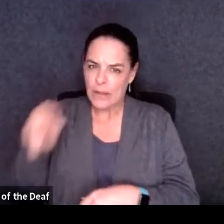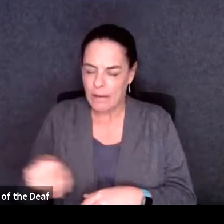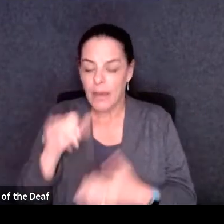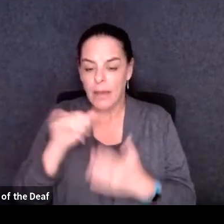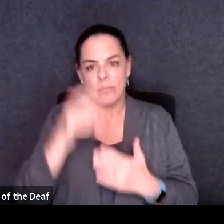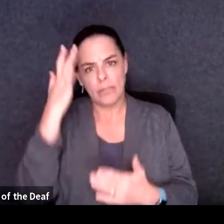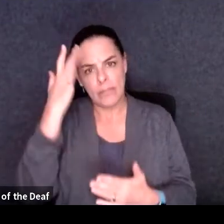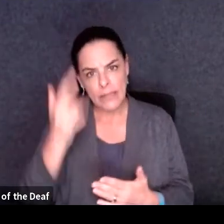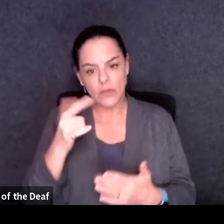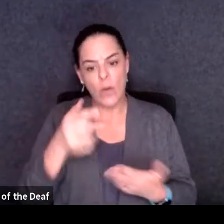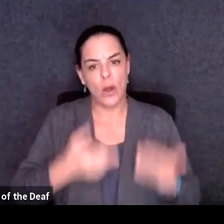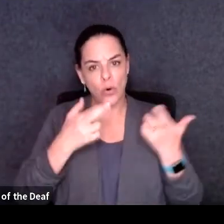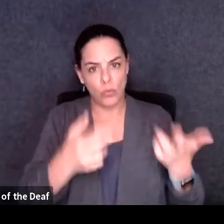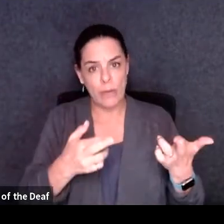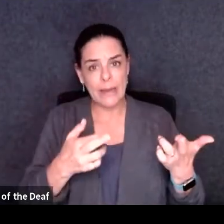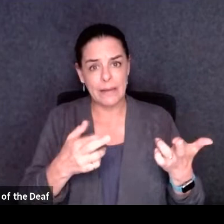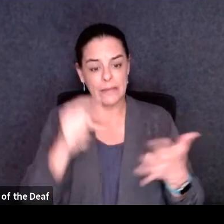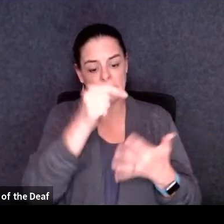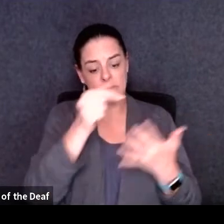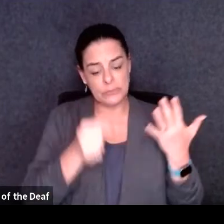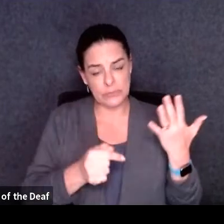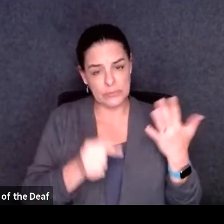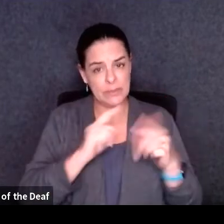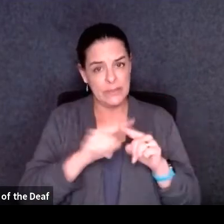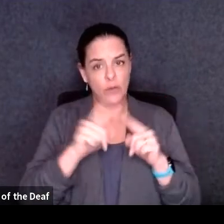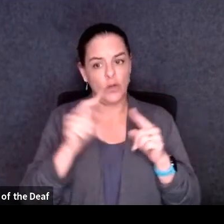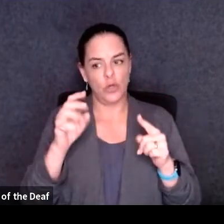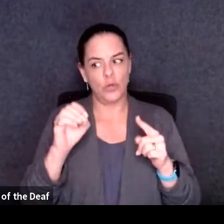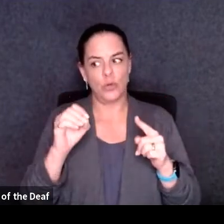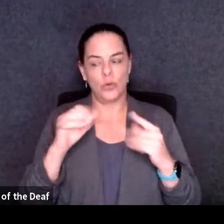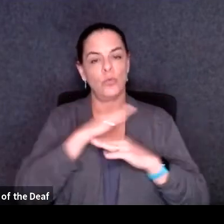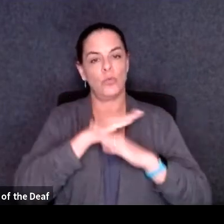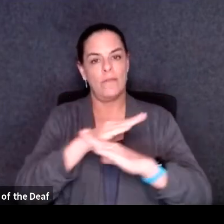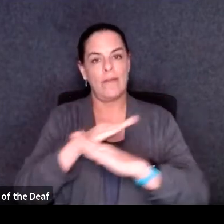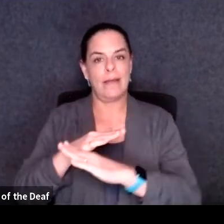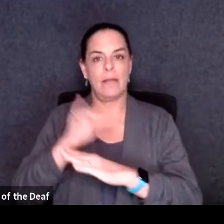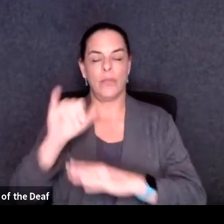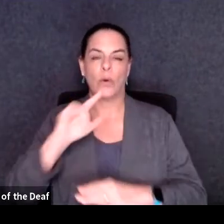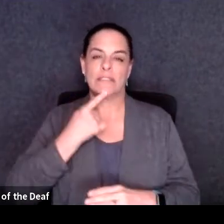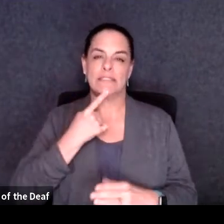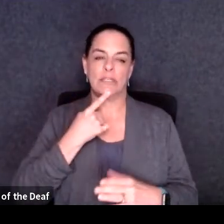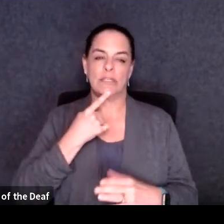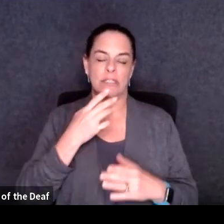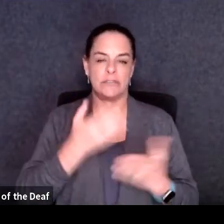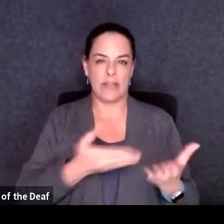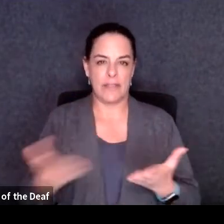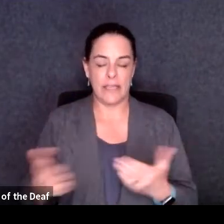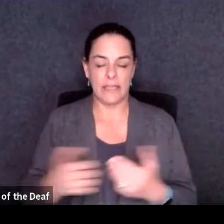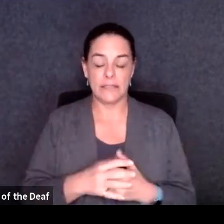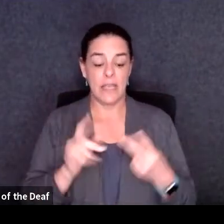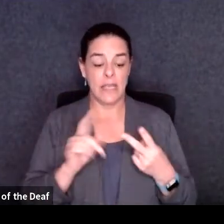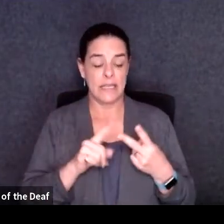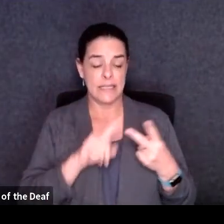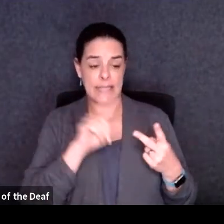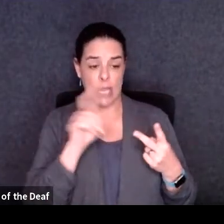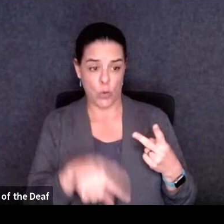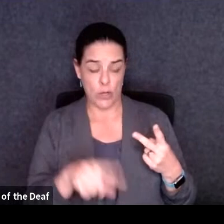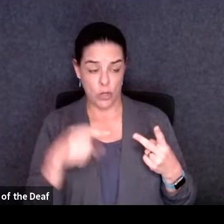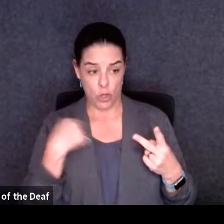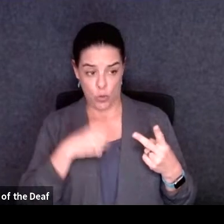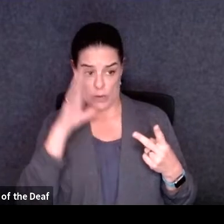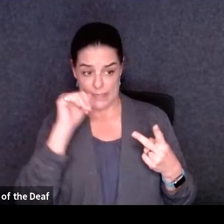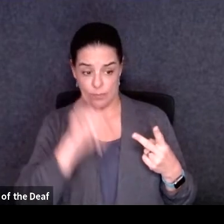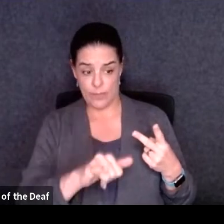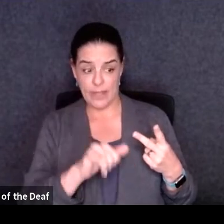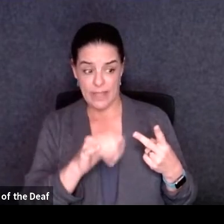are about, is trying to protect and prevent those serious consequences. And Annie's secondary question was, do we expect this trend to continue